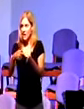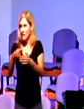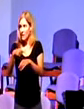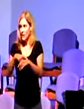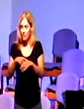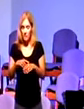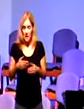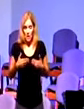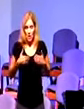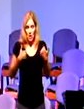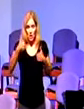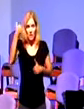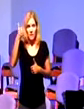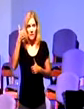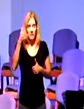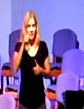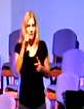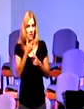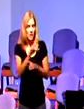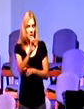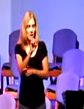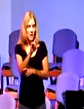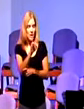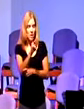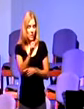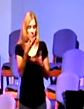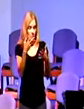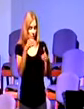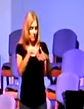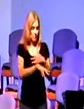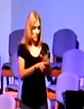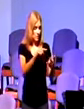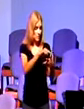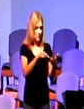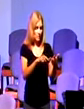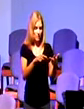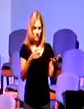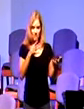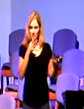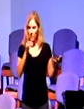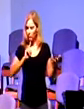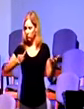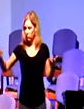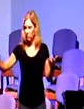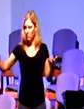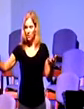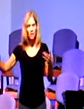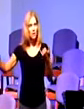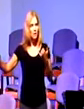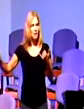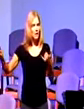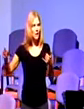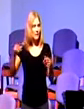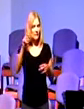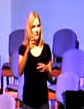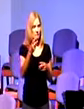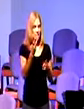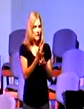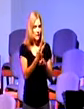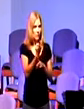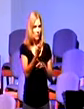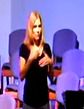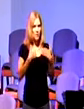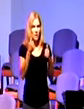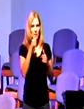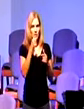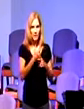with my younger sister, Ilona. And after giving birth, again, she was nowhere to be found. So here I was left to care for two younger